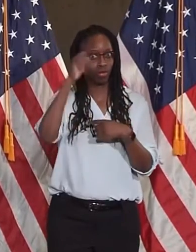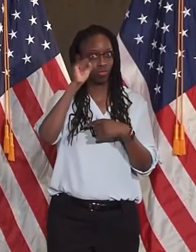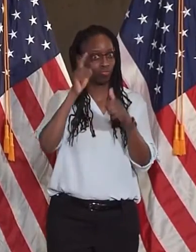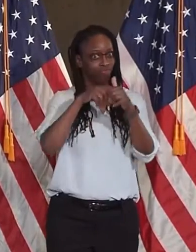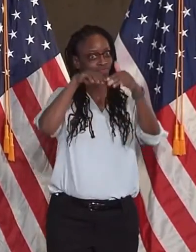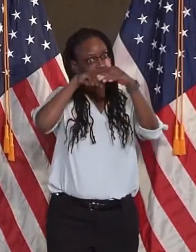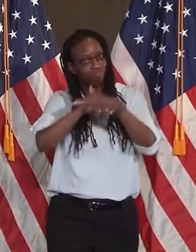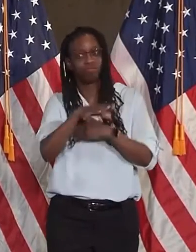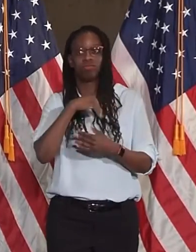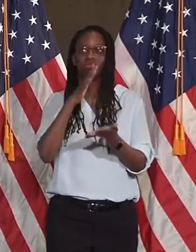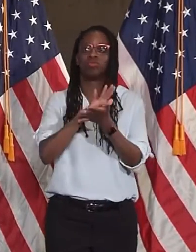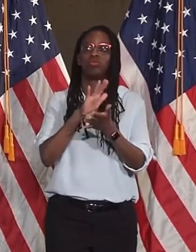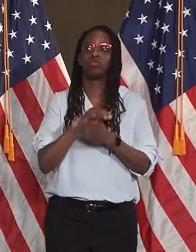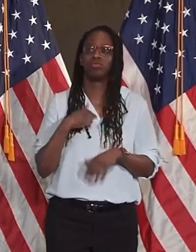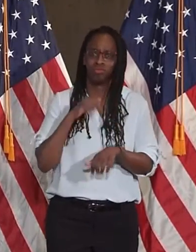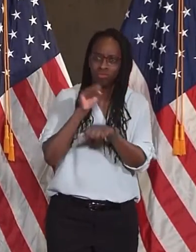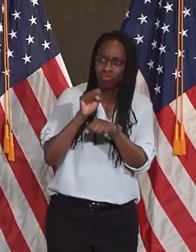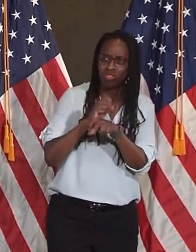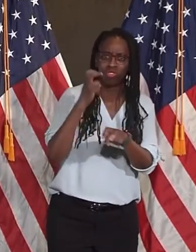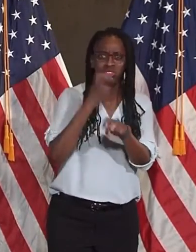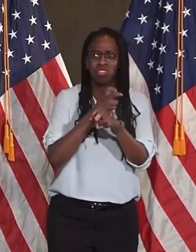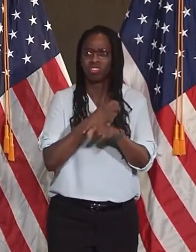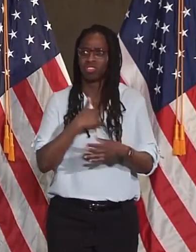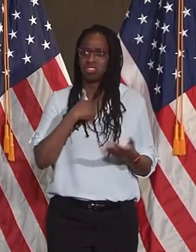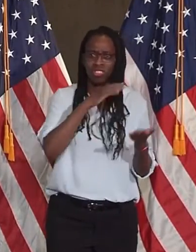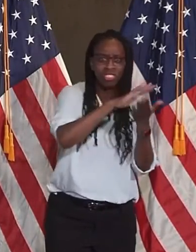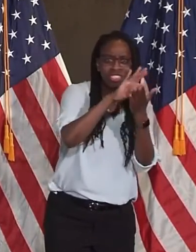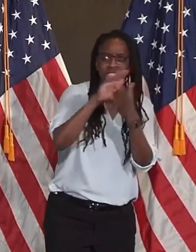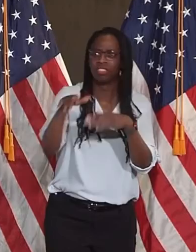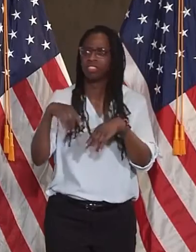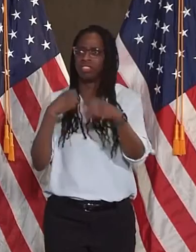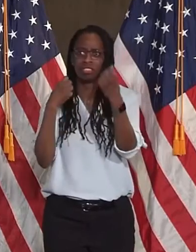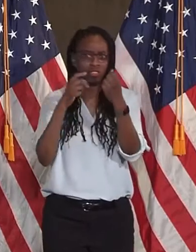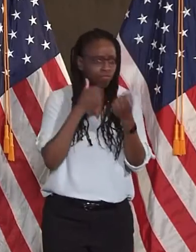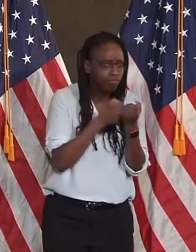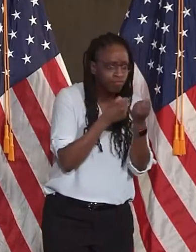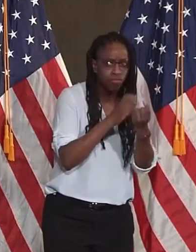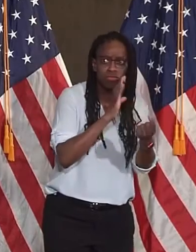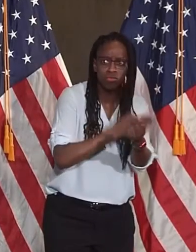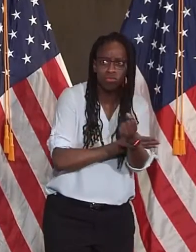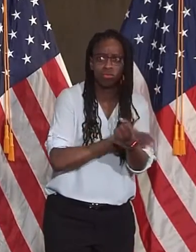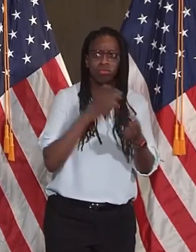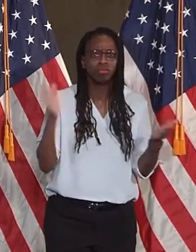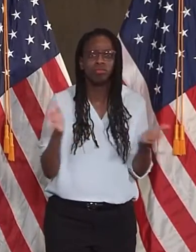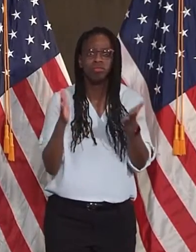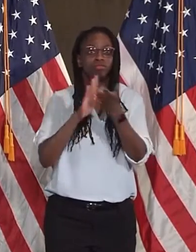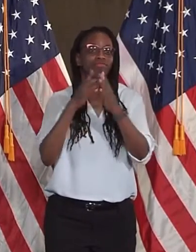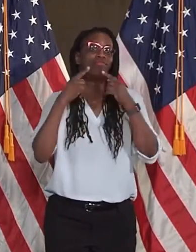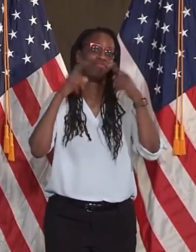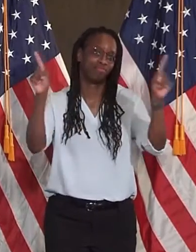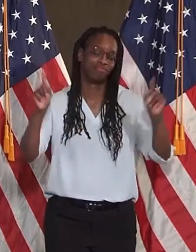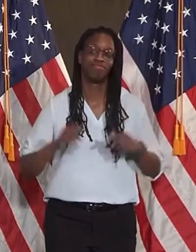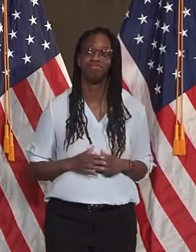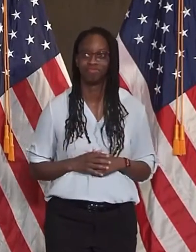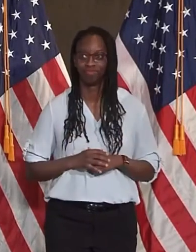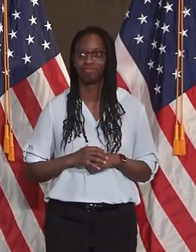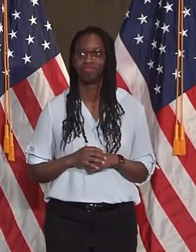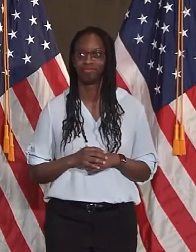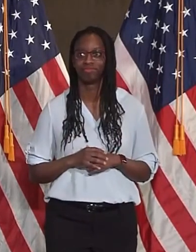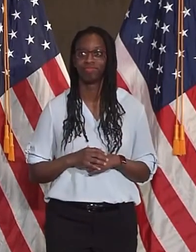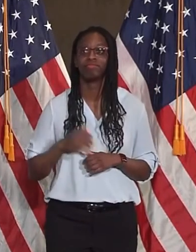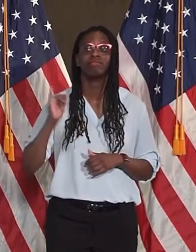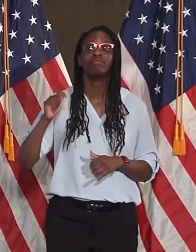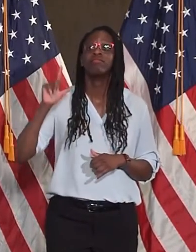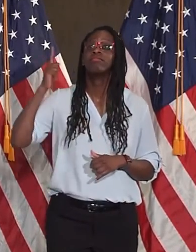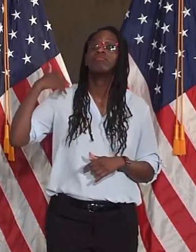succeed. As I juggled it all, like so many others, I felt my first call to give back to this city that